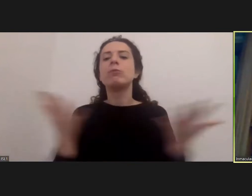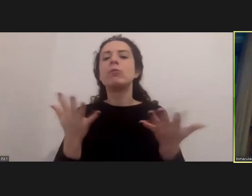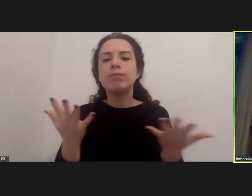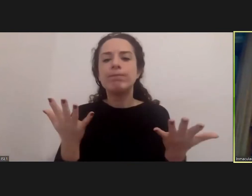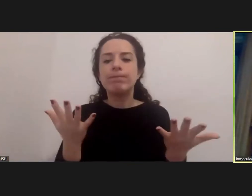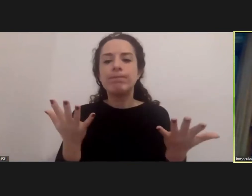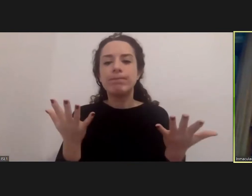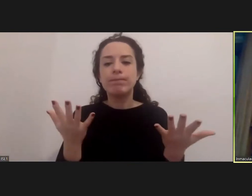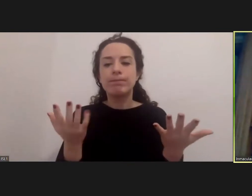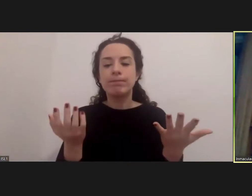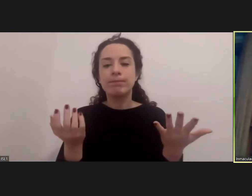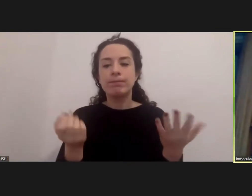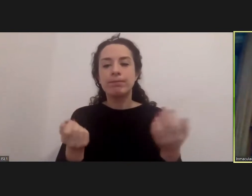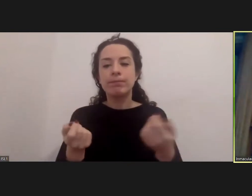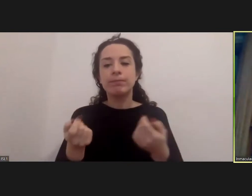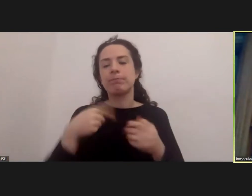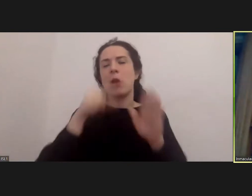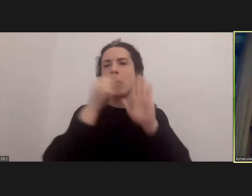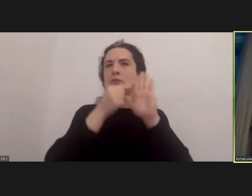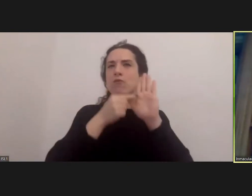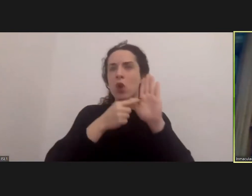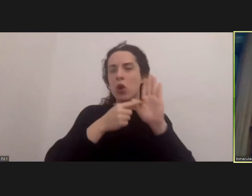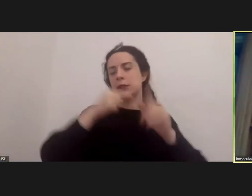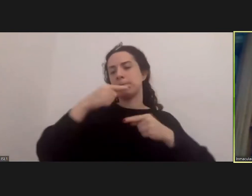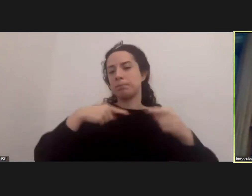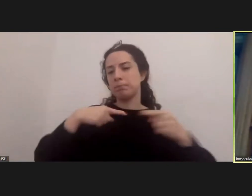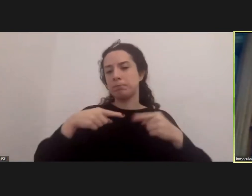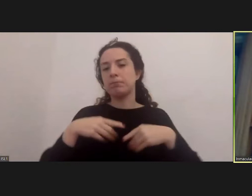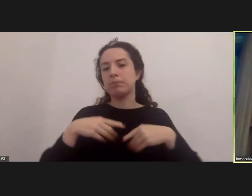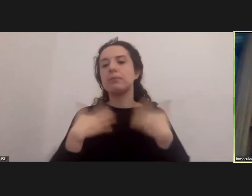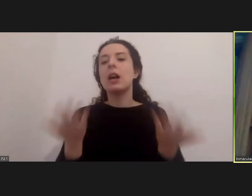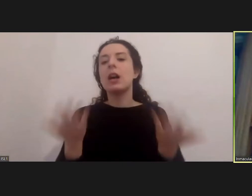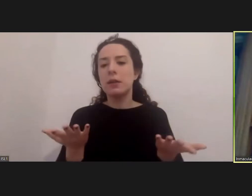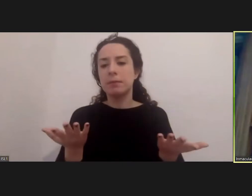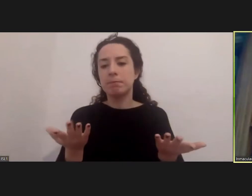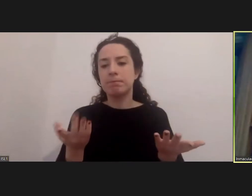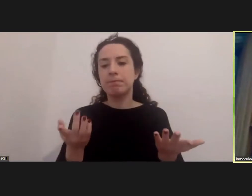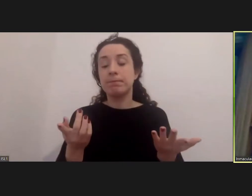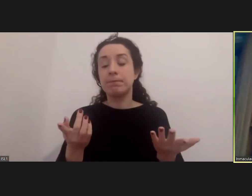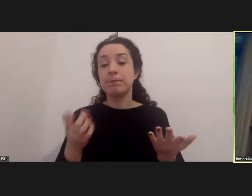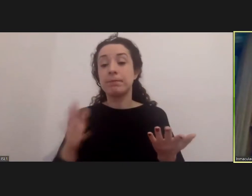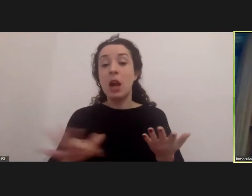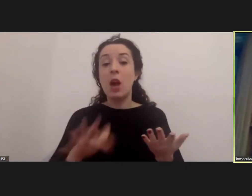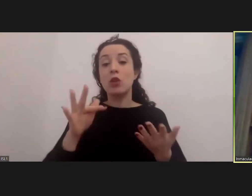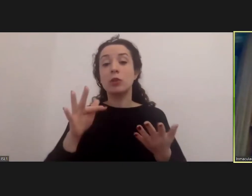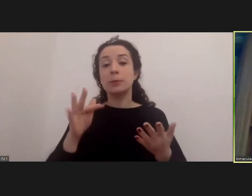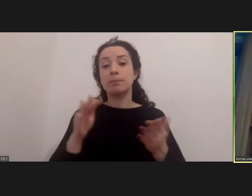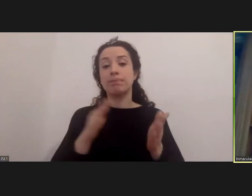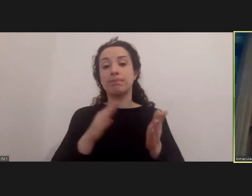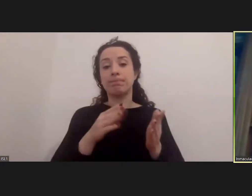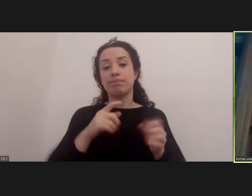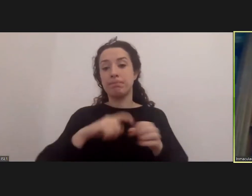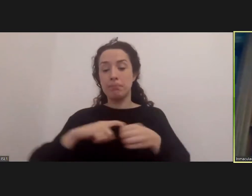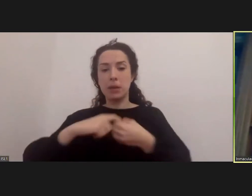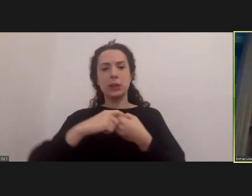EU policies and legislation are, and also can stimulate the participation of these stakeholders